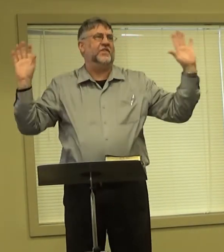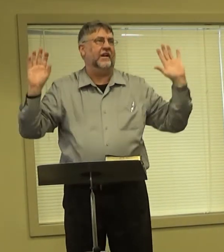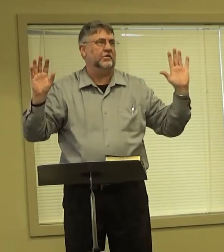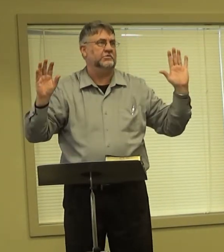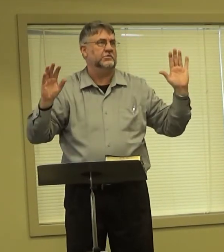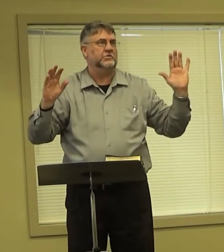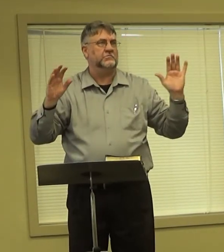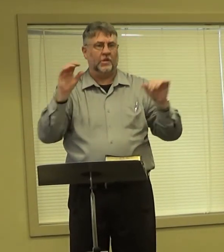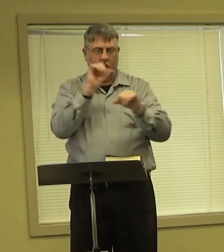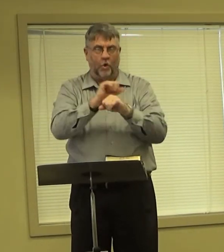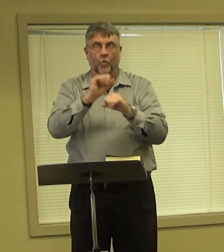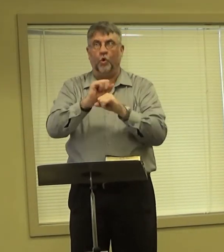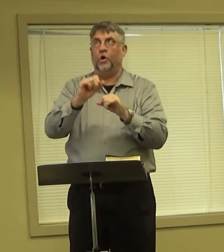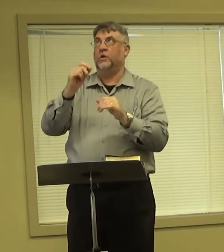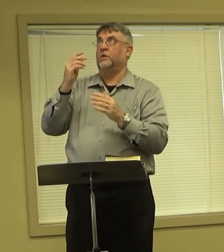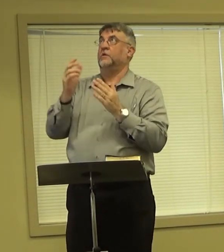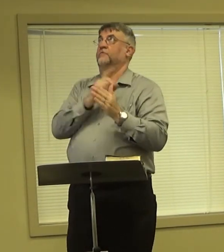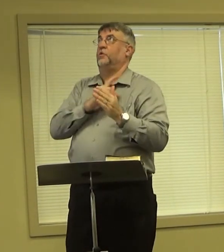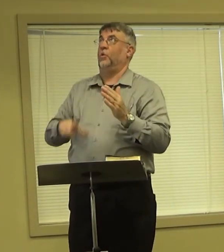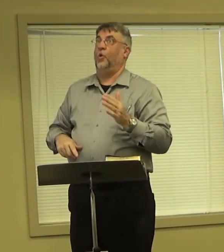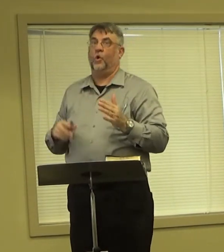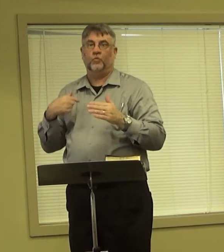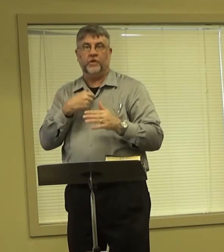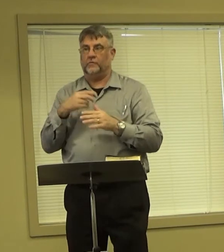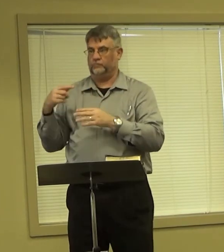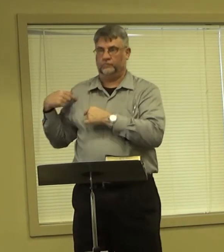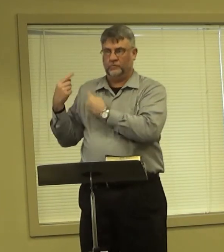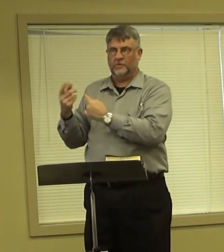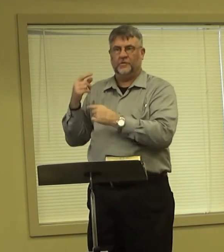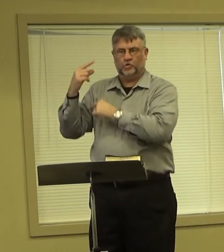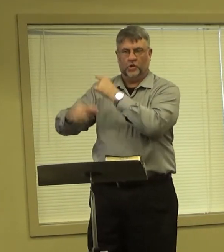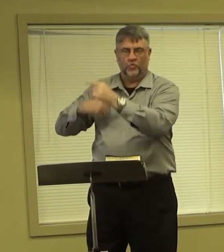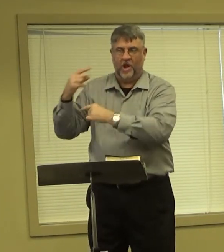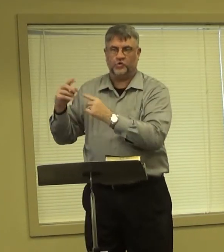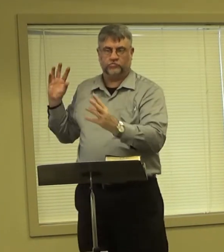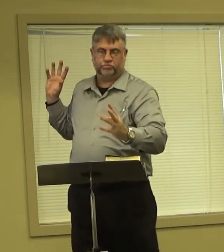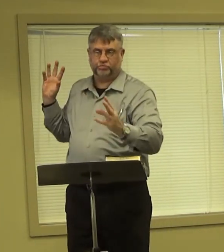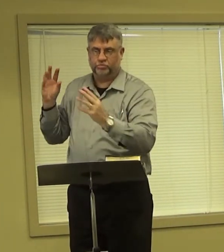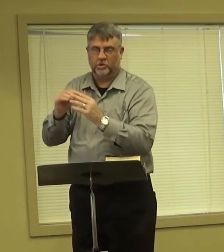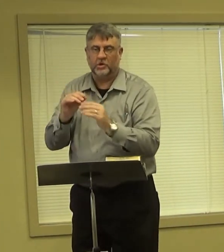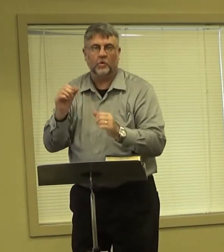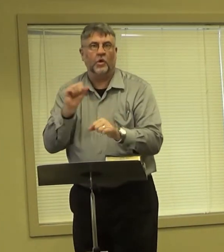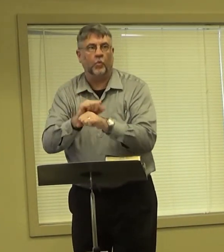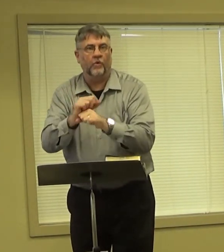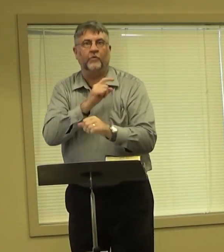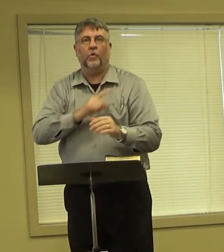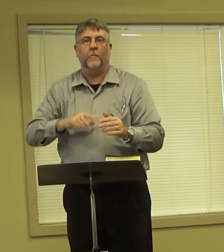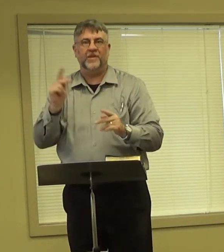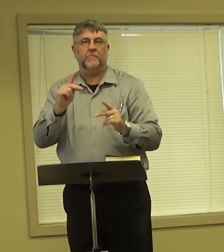and when He takes us up into heaven, the work will be complete in a moment.